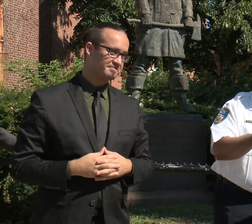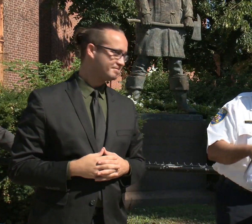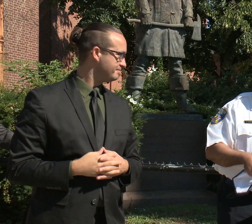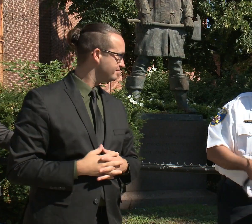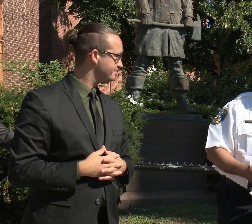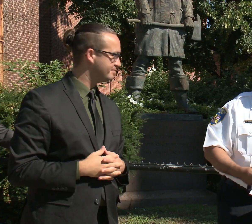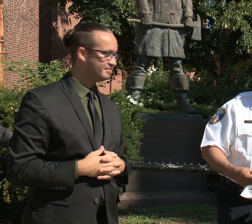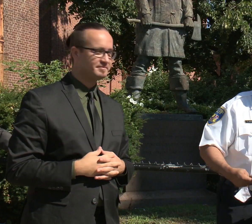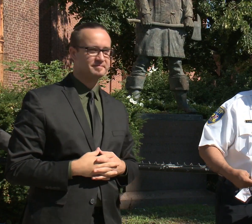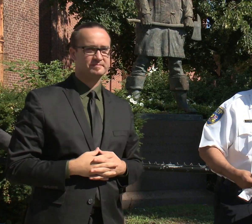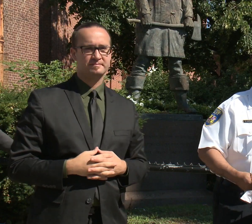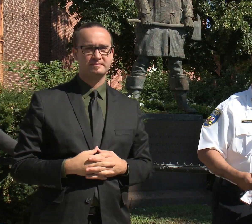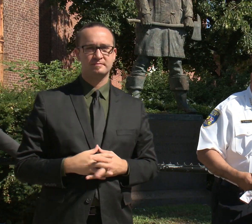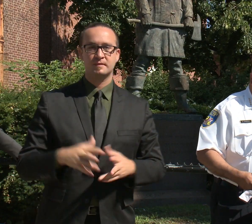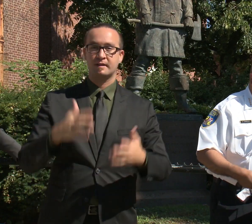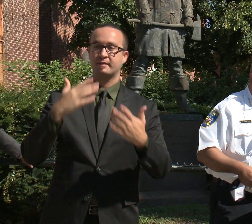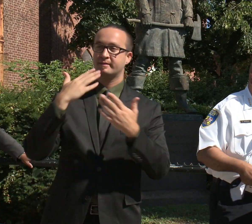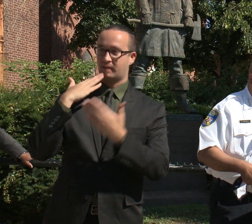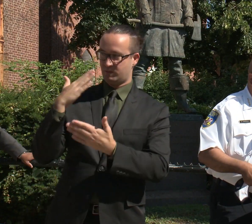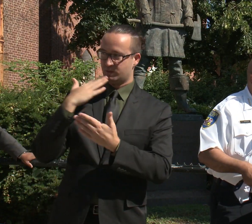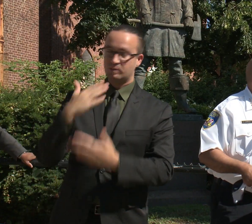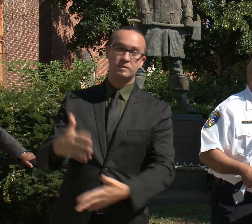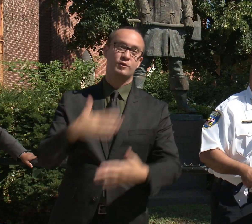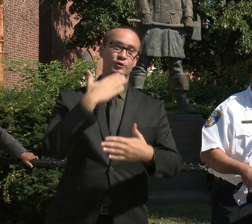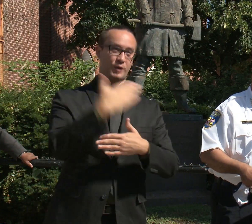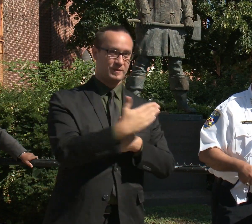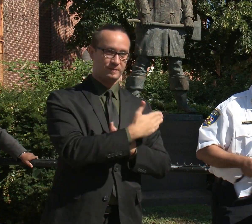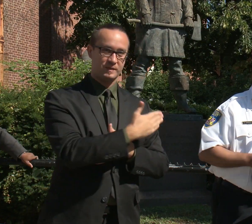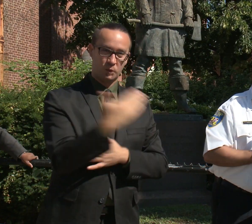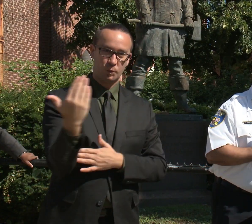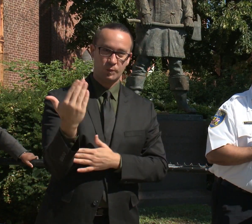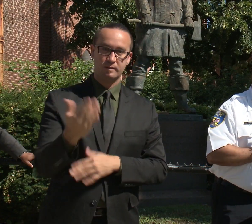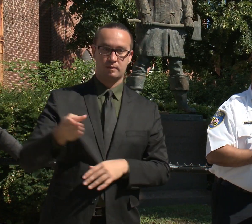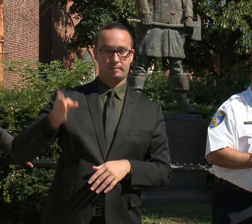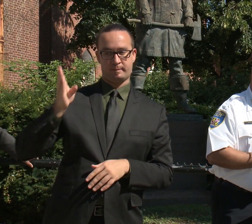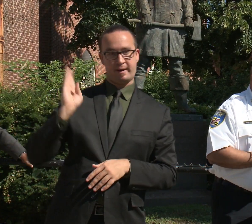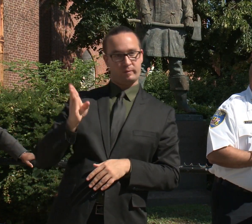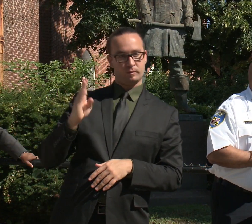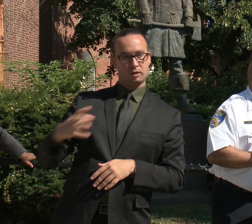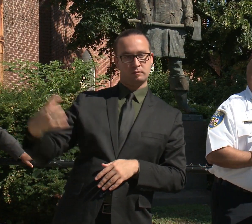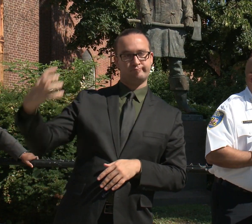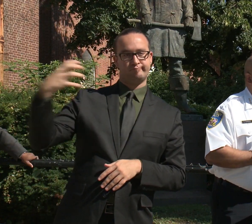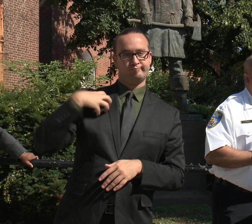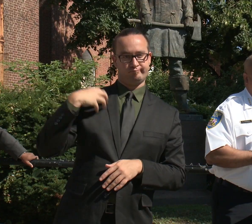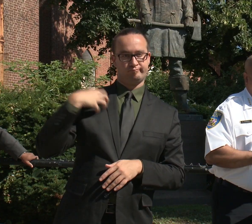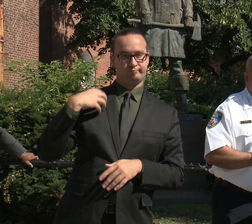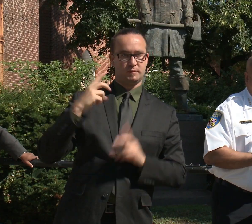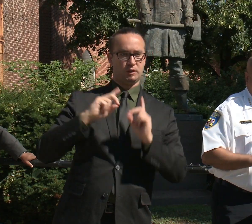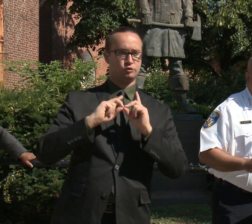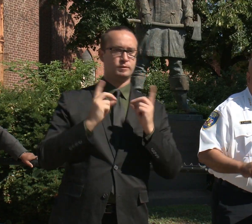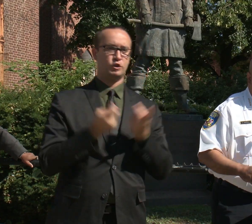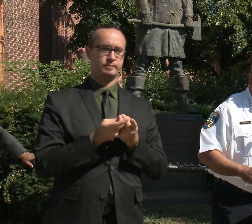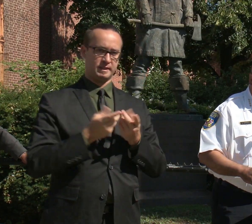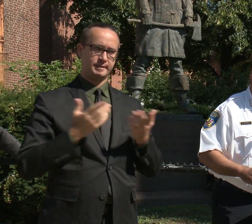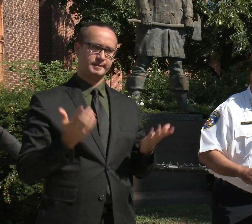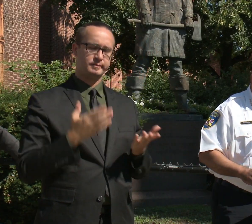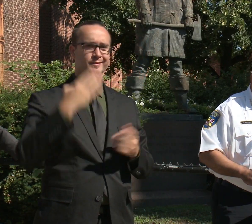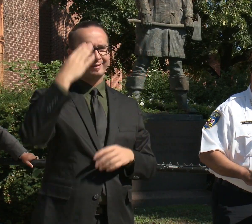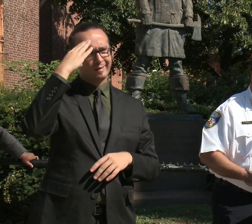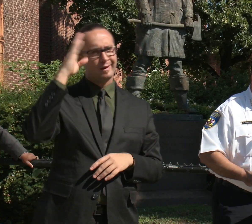Thank you and good morning. The Baltimore Police Department is aware of the many complaints related to fireworks over the past few